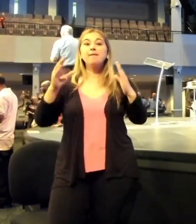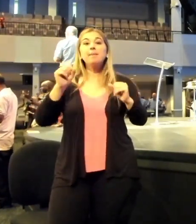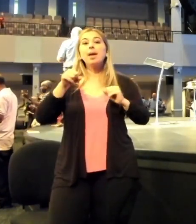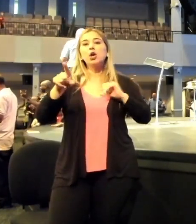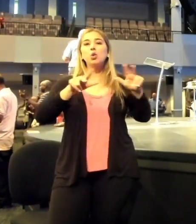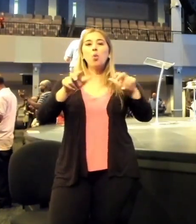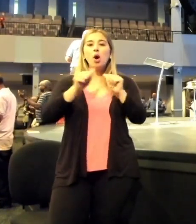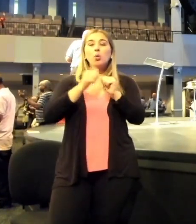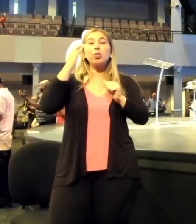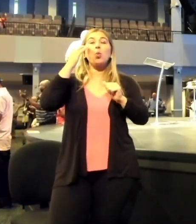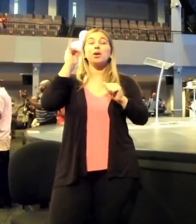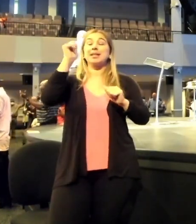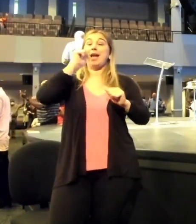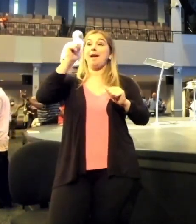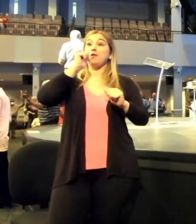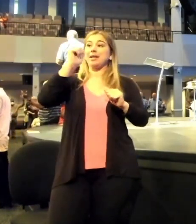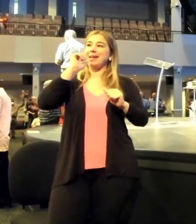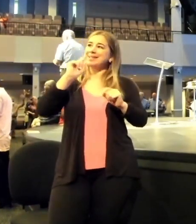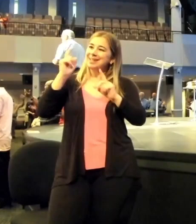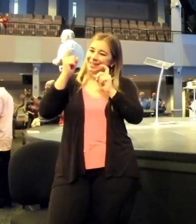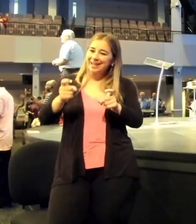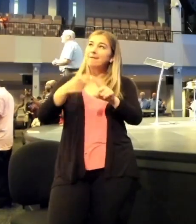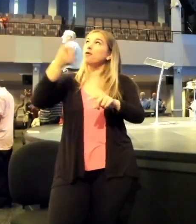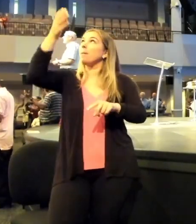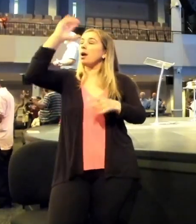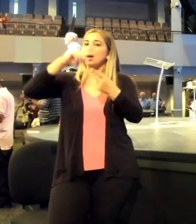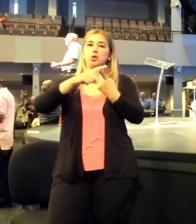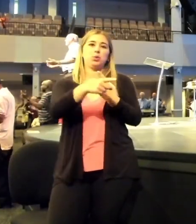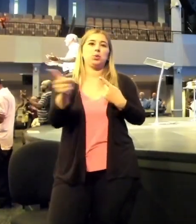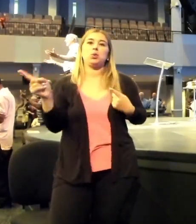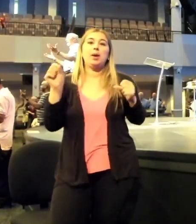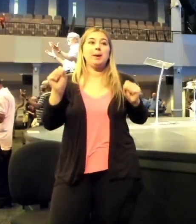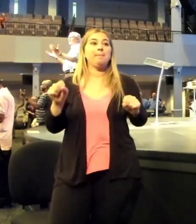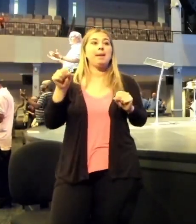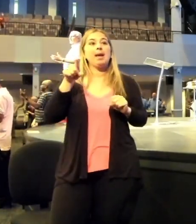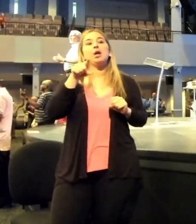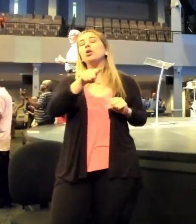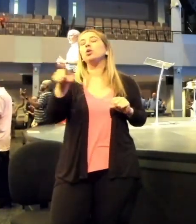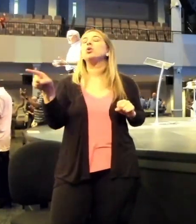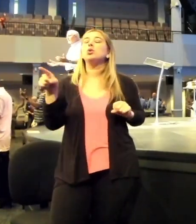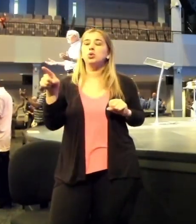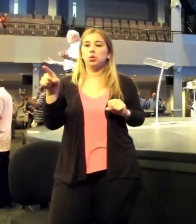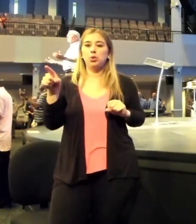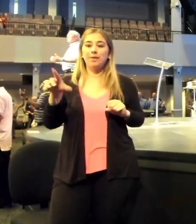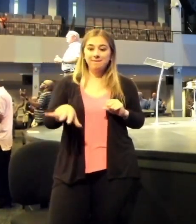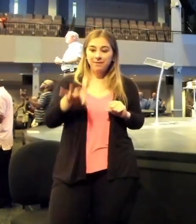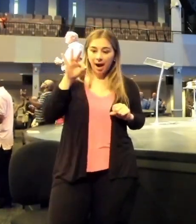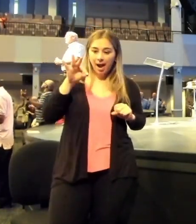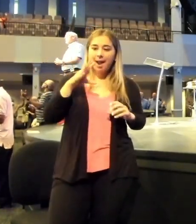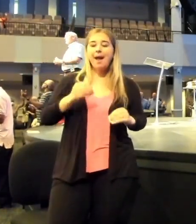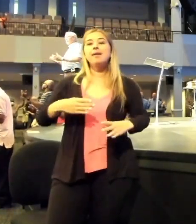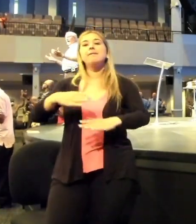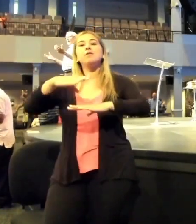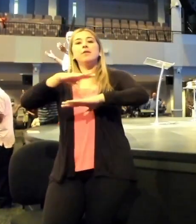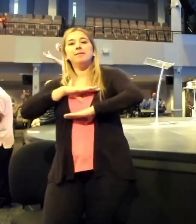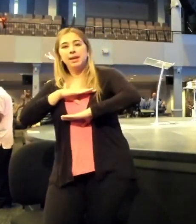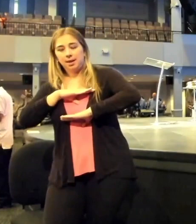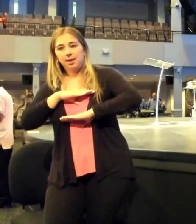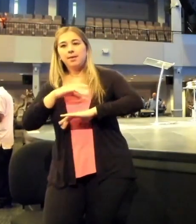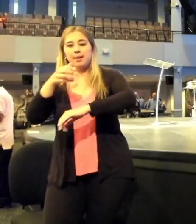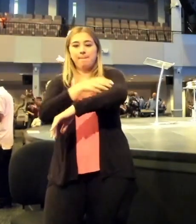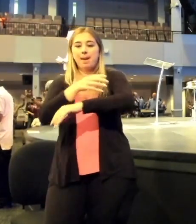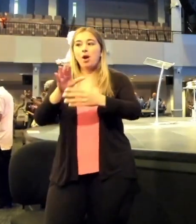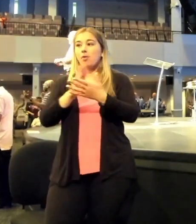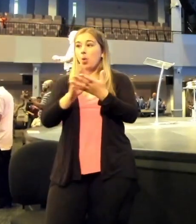with the awareness that every day is a gift of God to you. May you find and may you fulfill in the power of